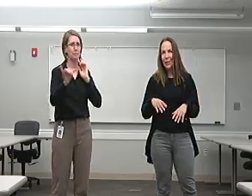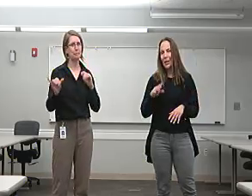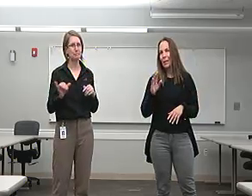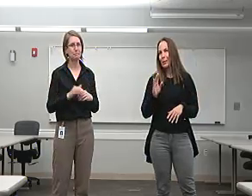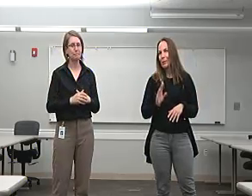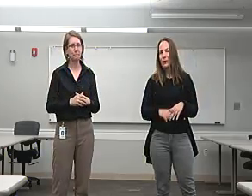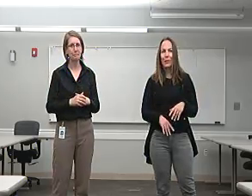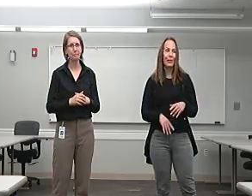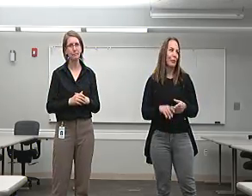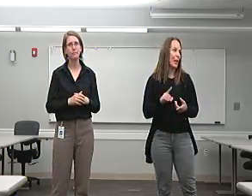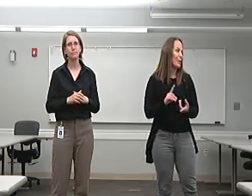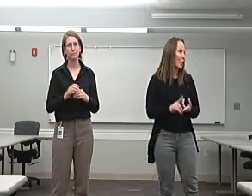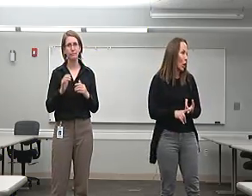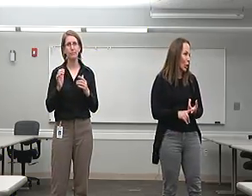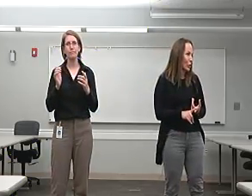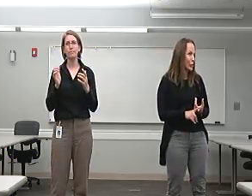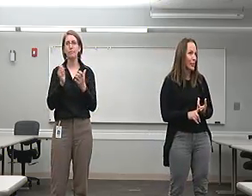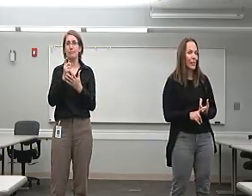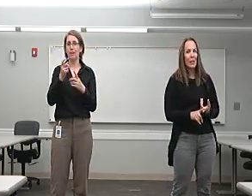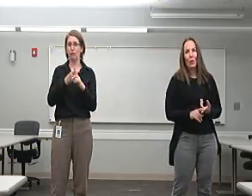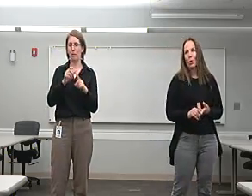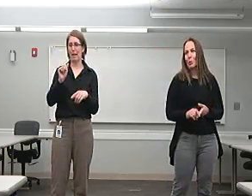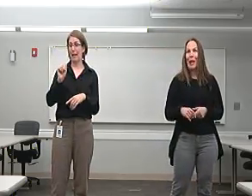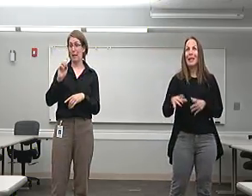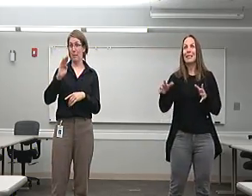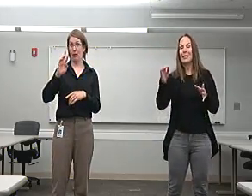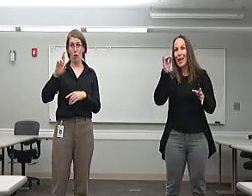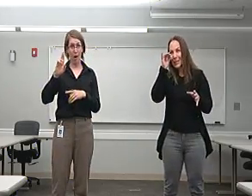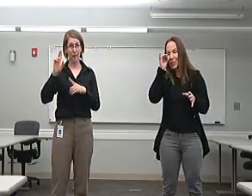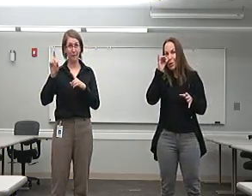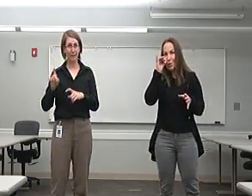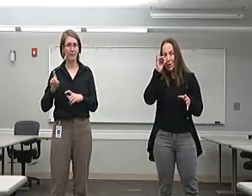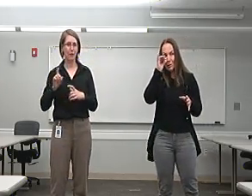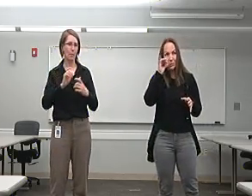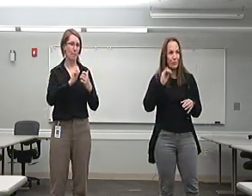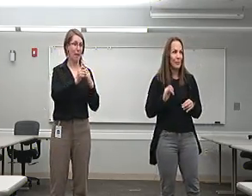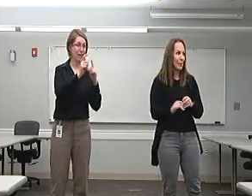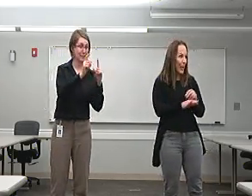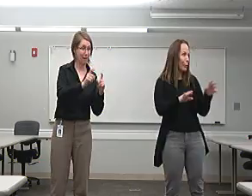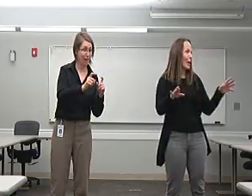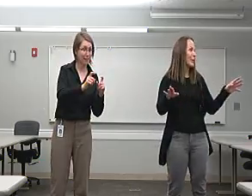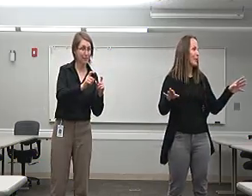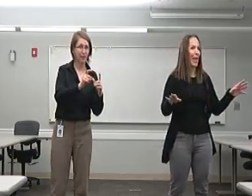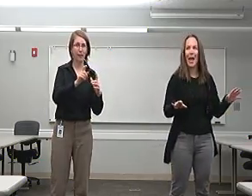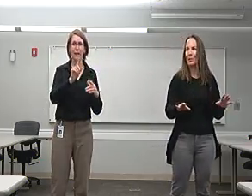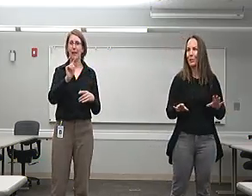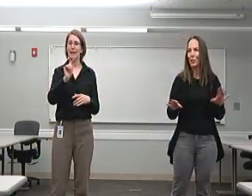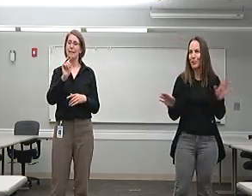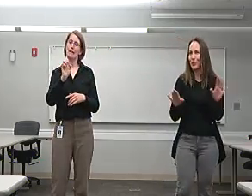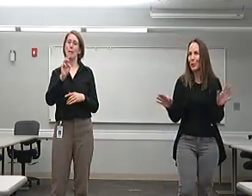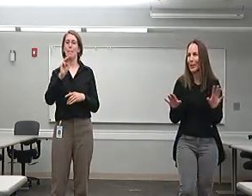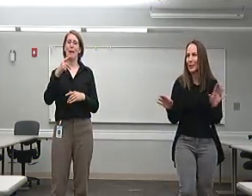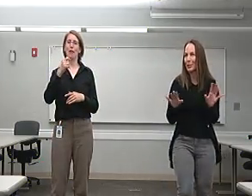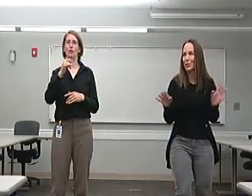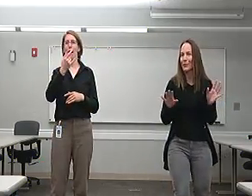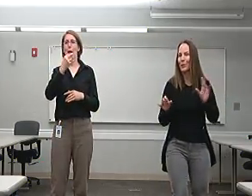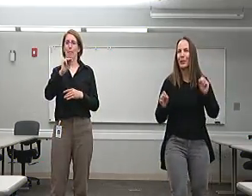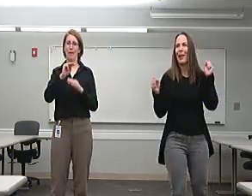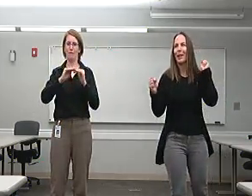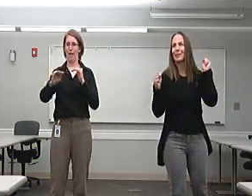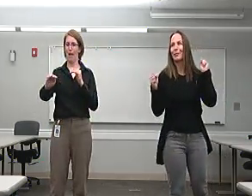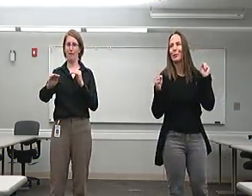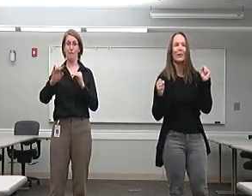everything from ABRs or passing tests. Oh, tympanogram is flat. It's just fluid. There's just fluid. Yay, it's